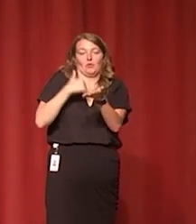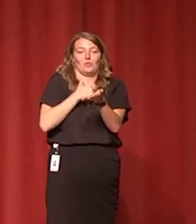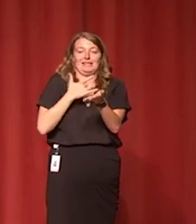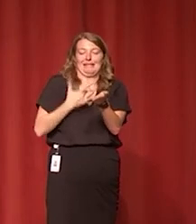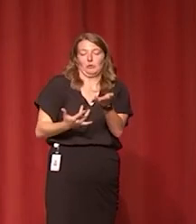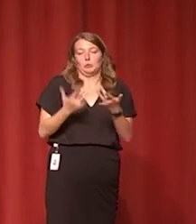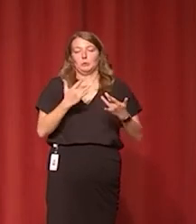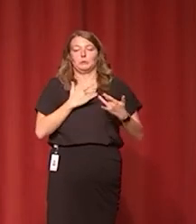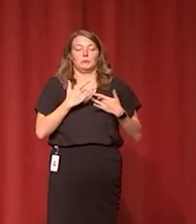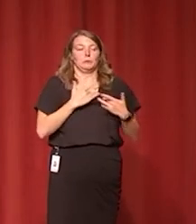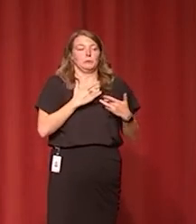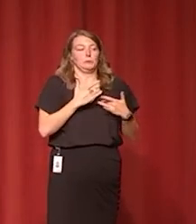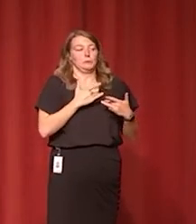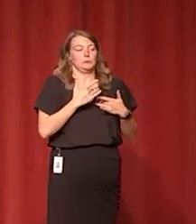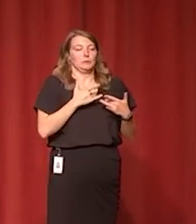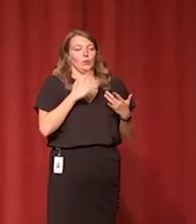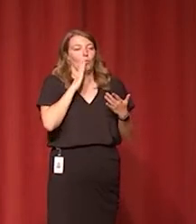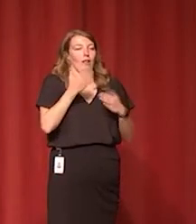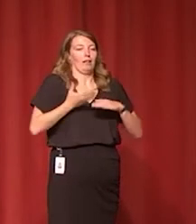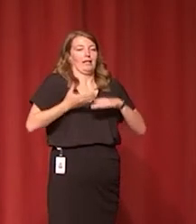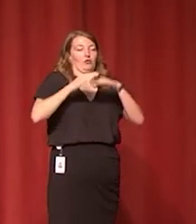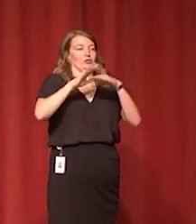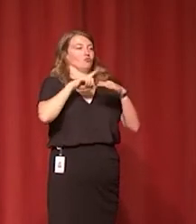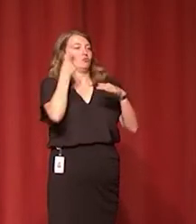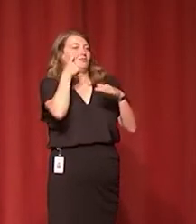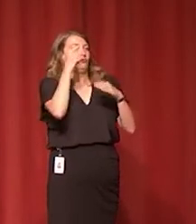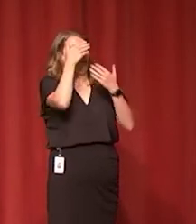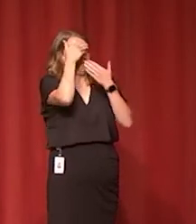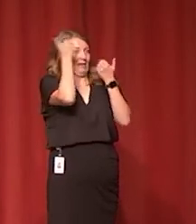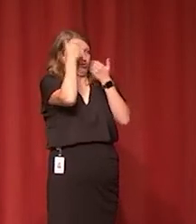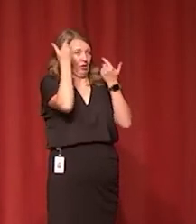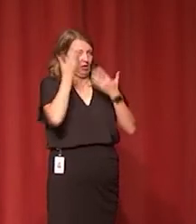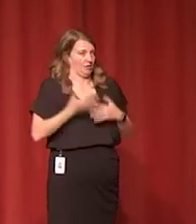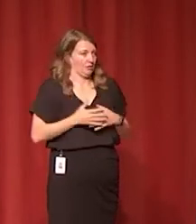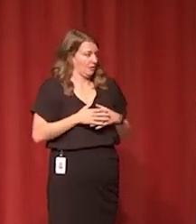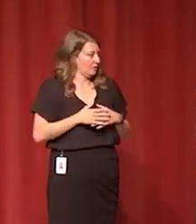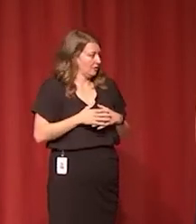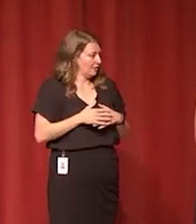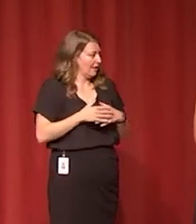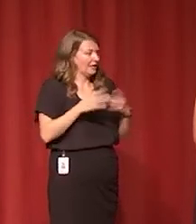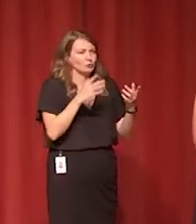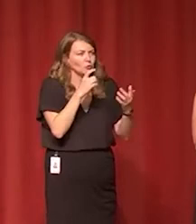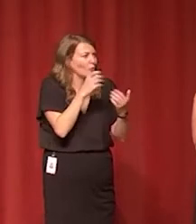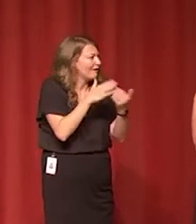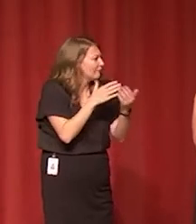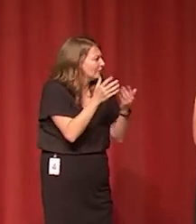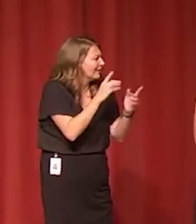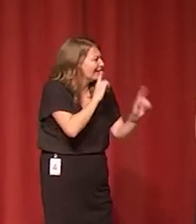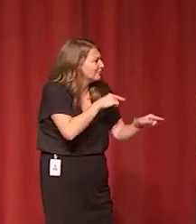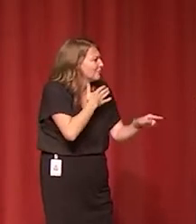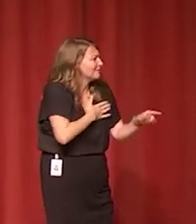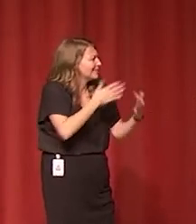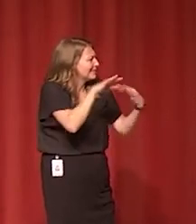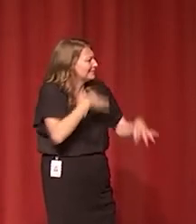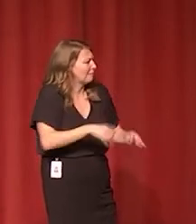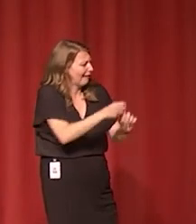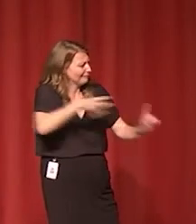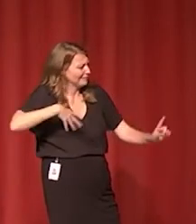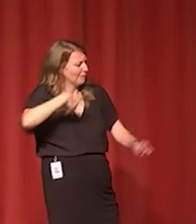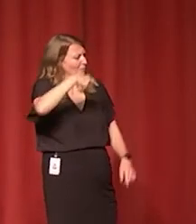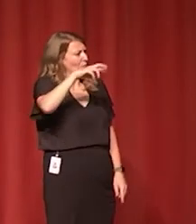of increasing the risk of dementia? And whoever takes this, please explain what a proton pump inhibitor is as